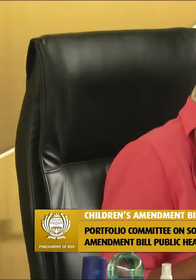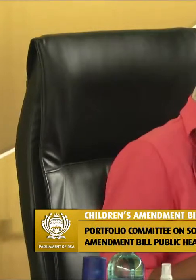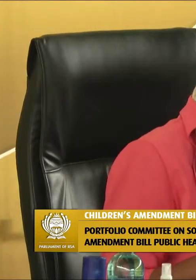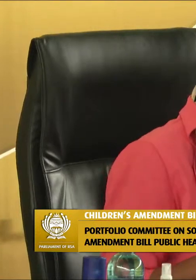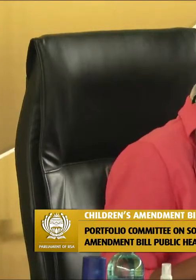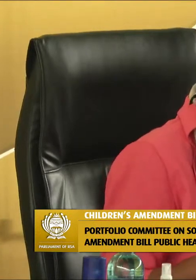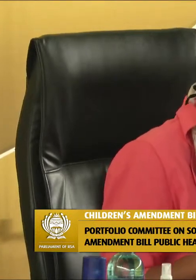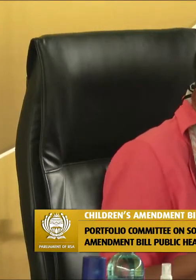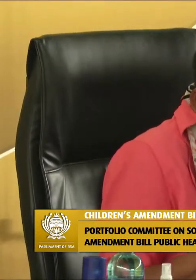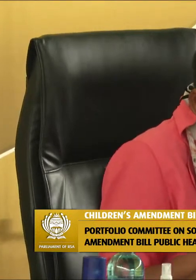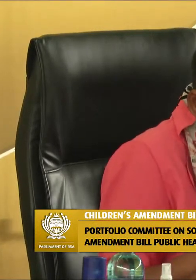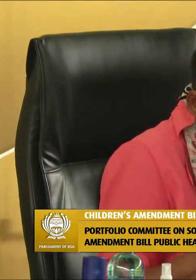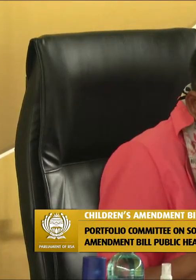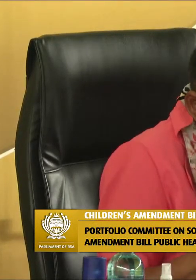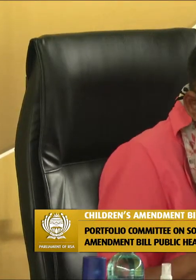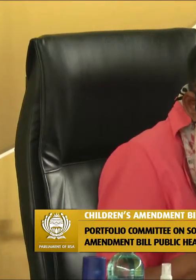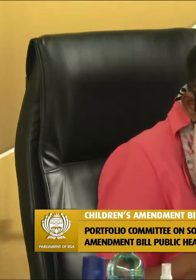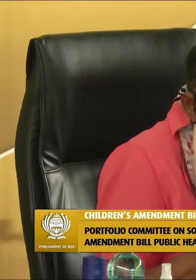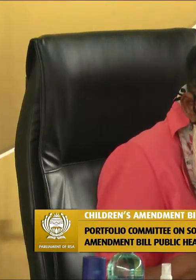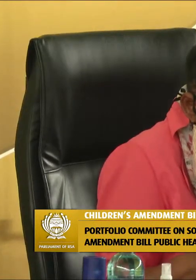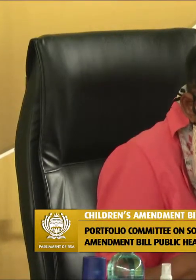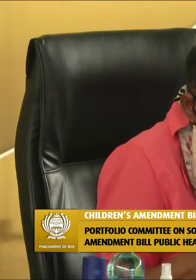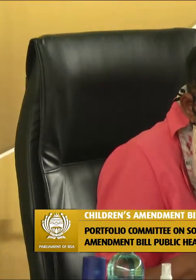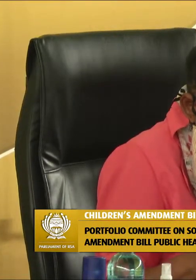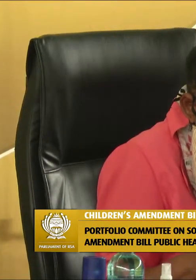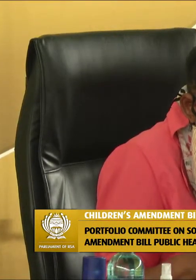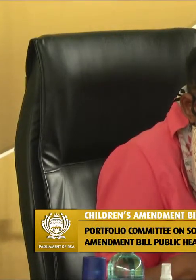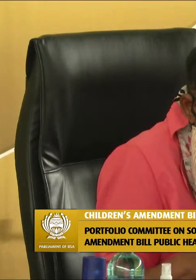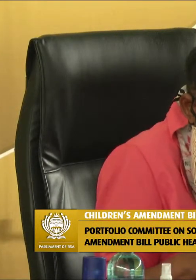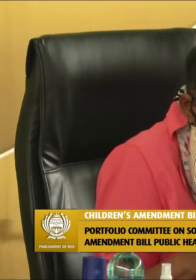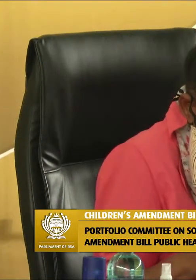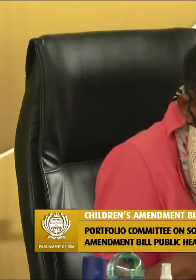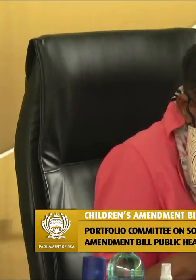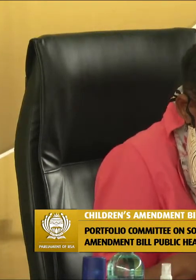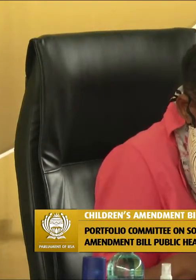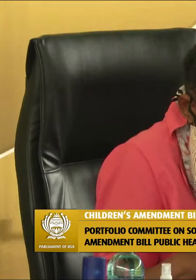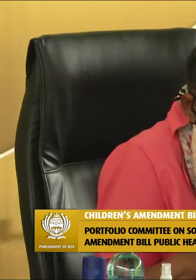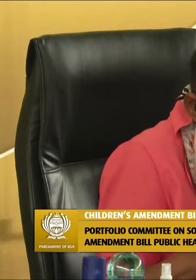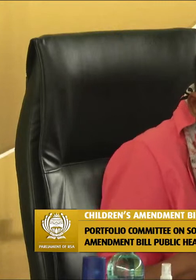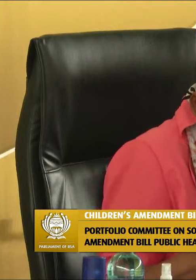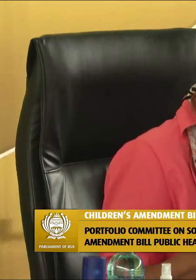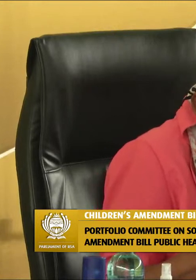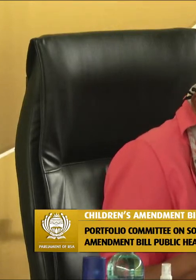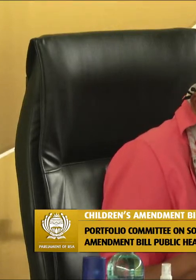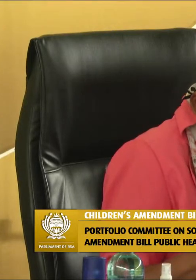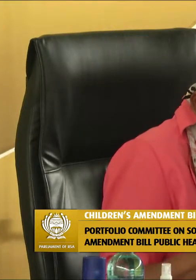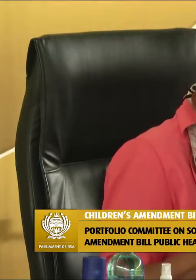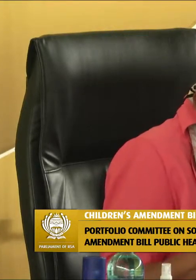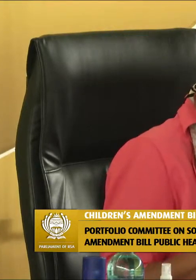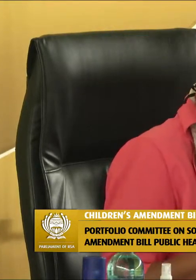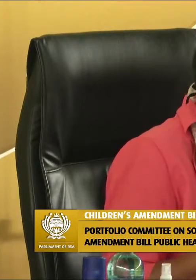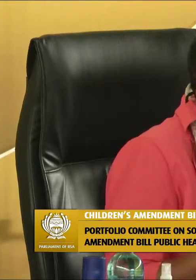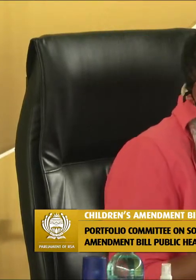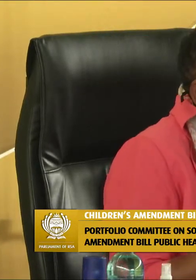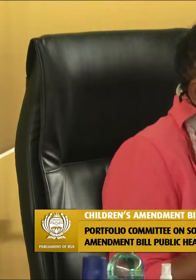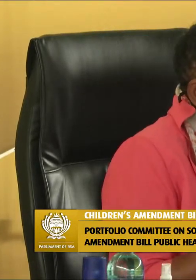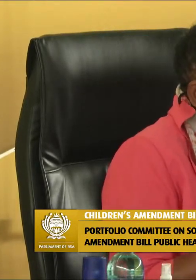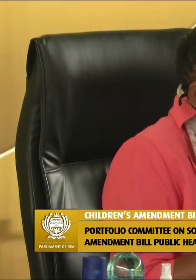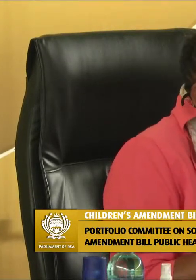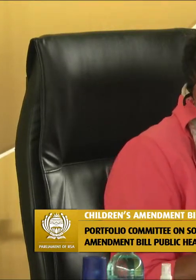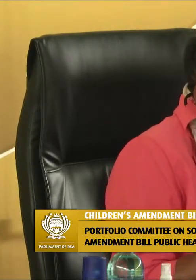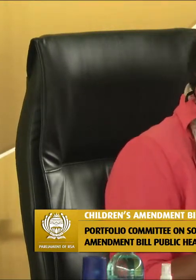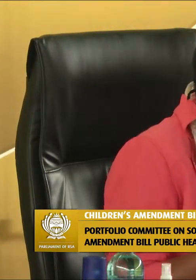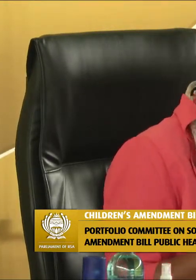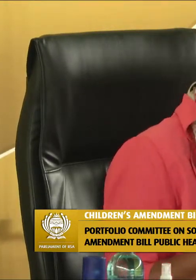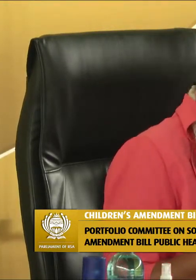youth taking care of the young ones because they are also going to become parents in the future.